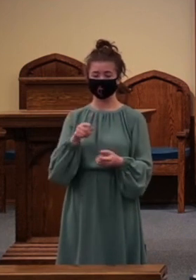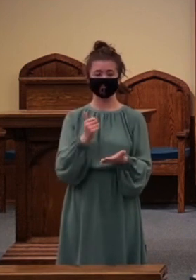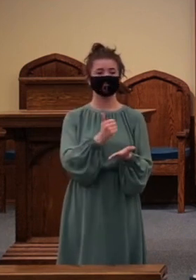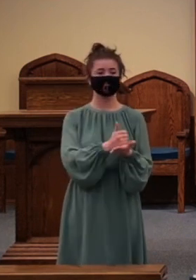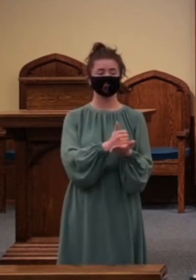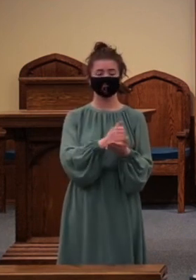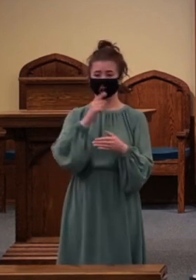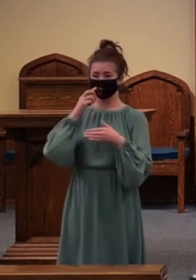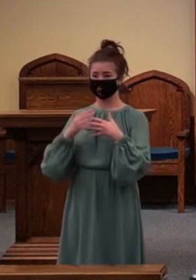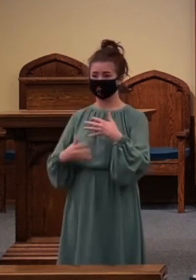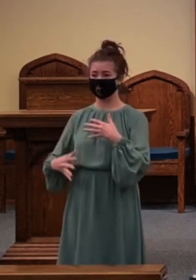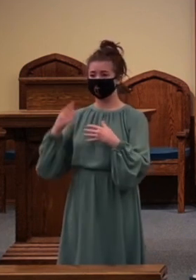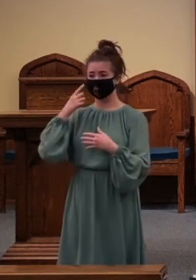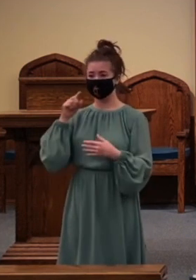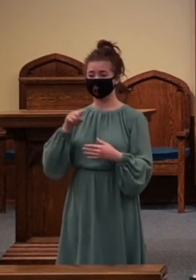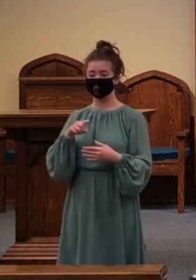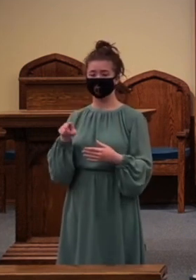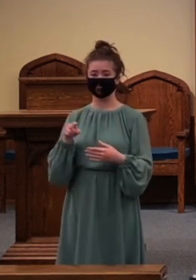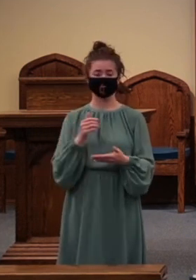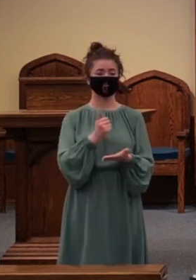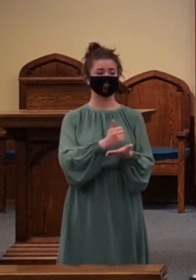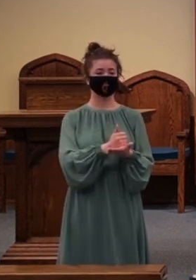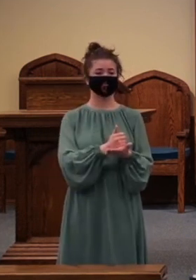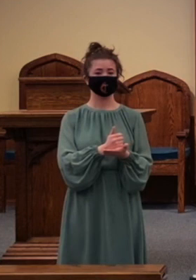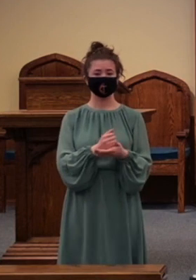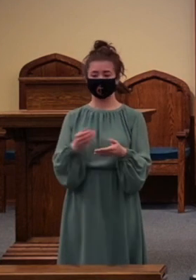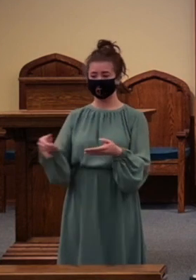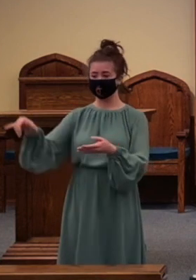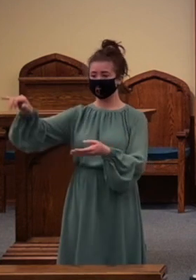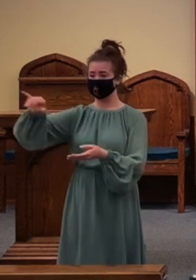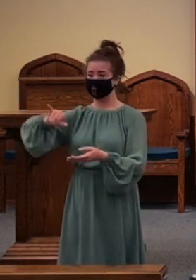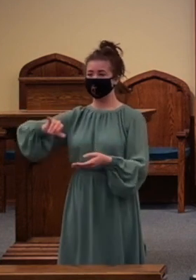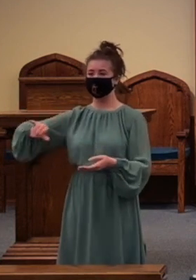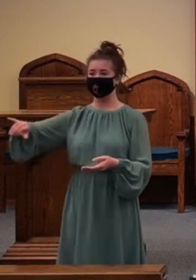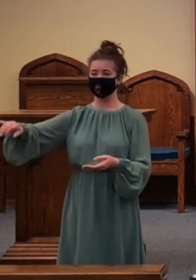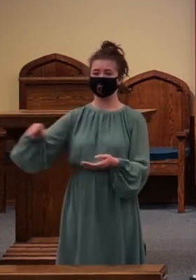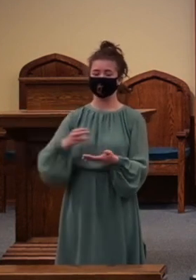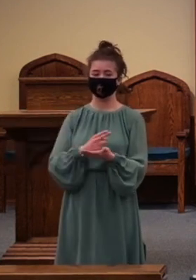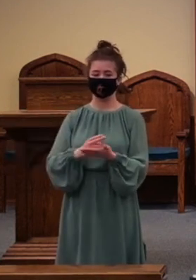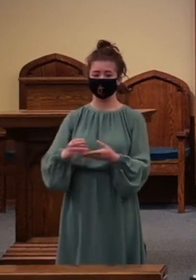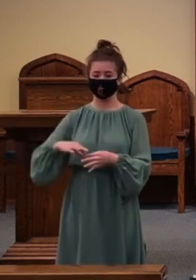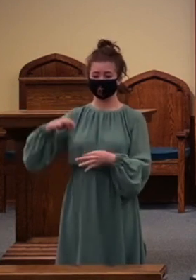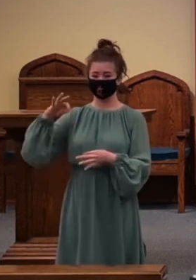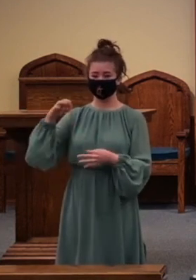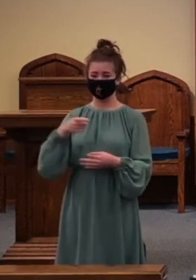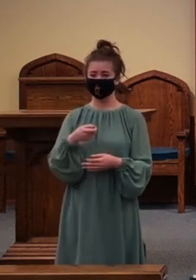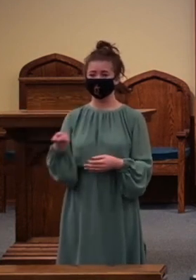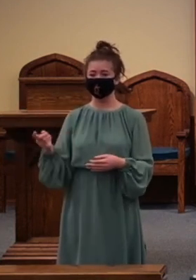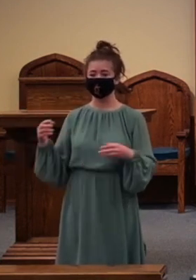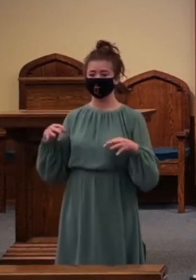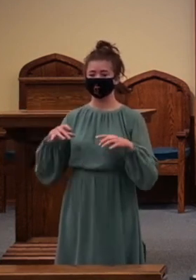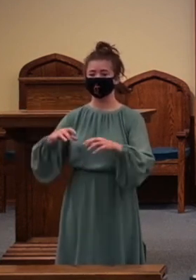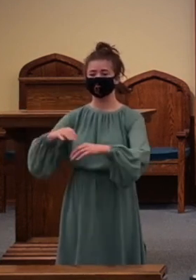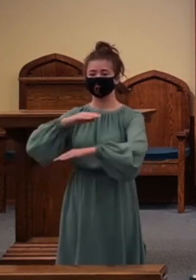Christ shed for you. Amen. Pour out your Holy Spirit on those gathered around these virtual tables and